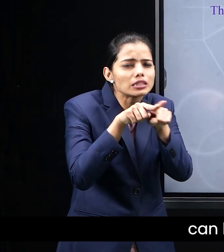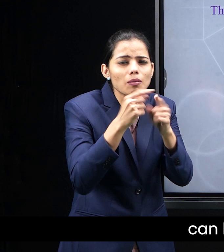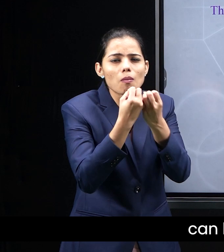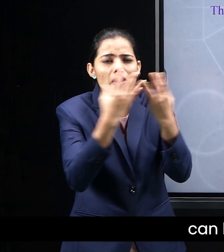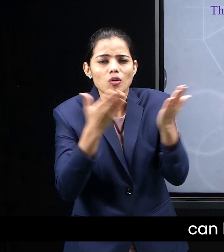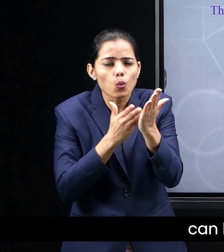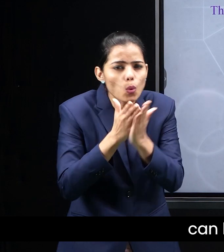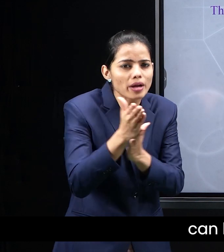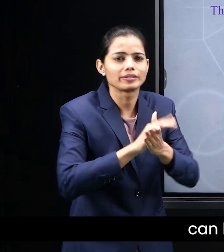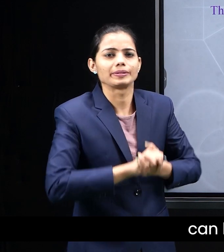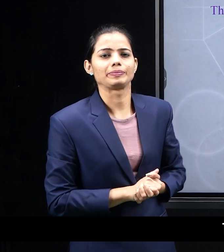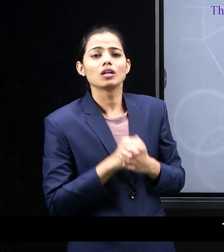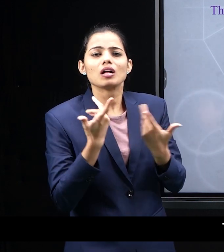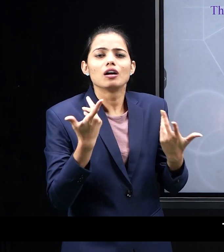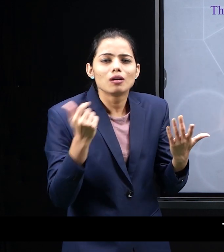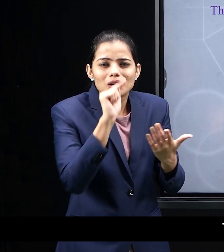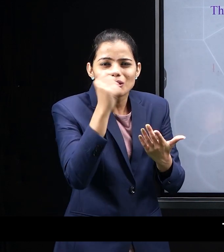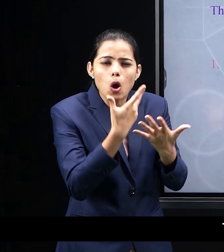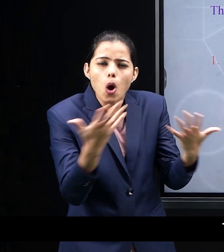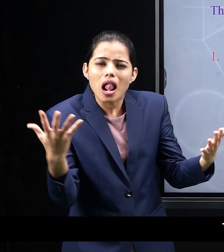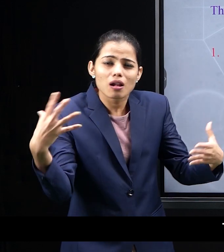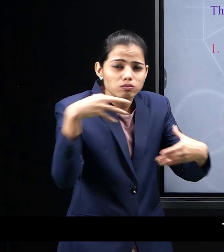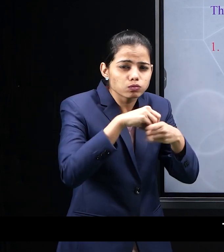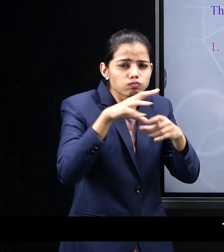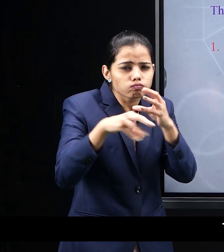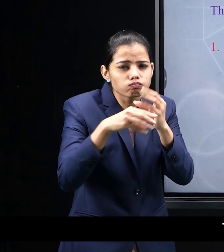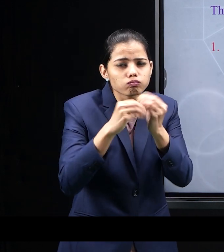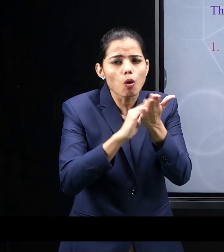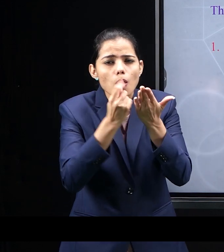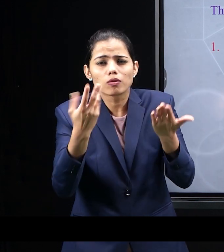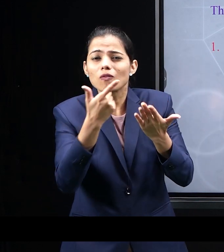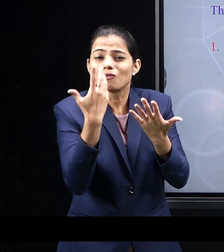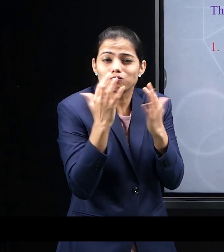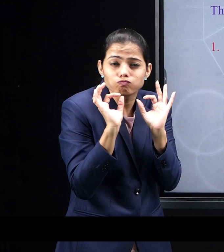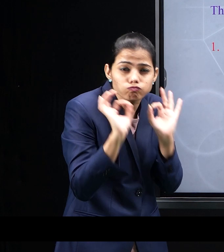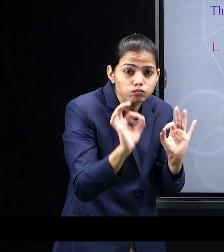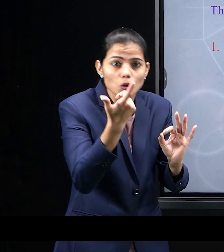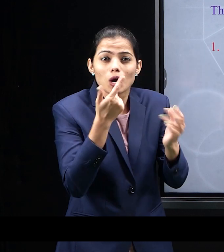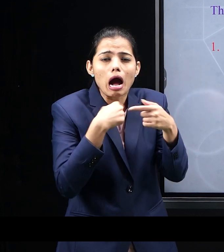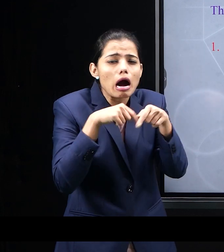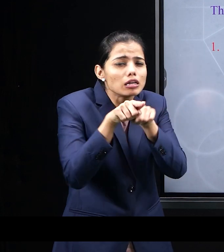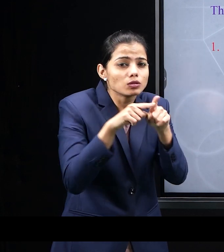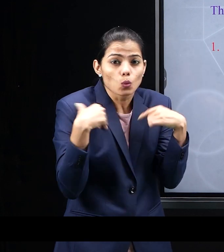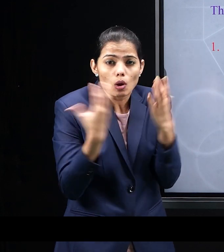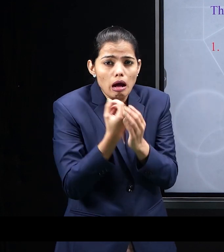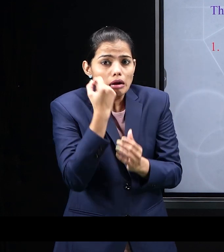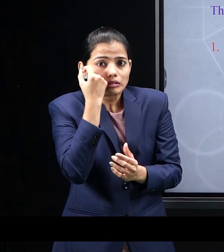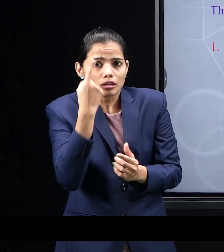ways. The set of odd numbers is a fine description. We understand it well.